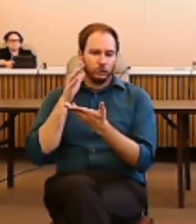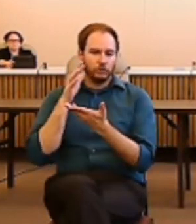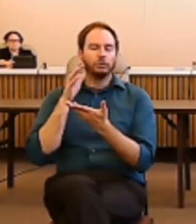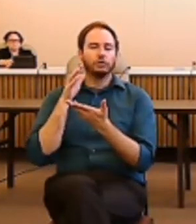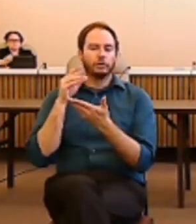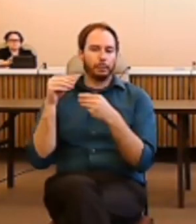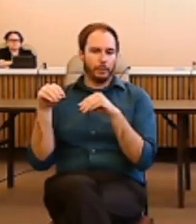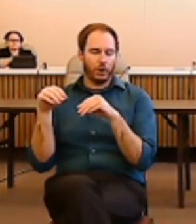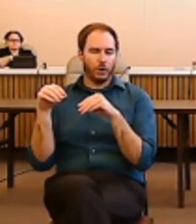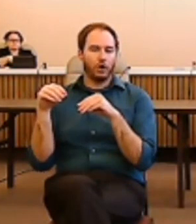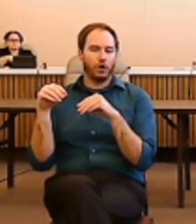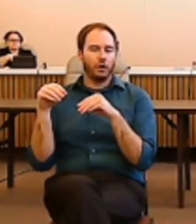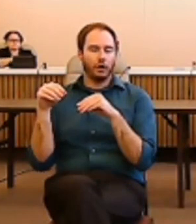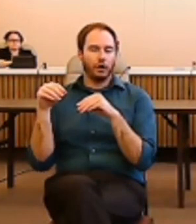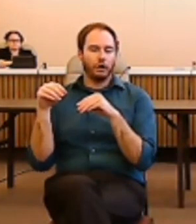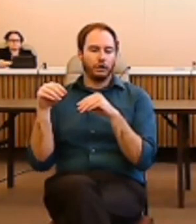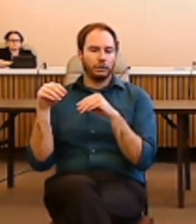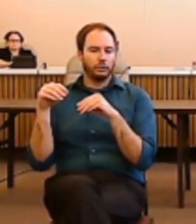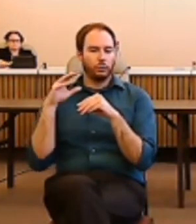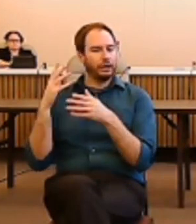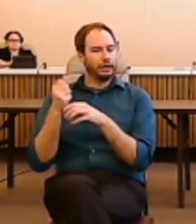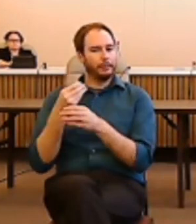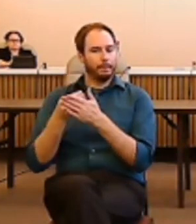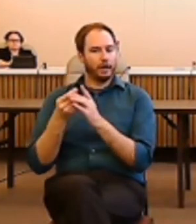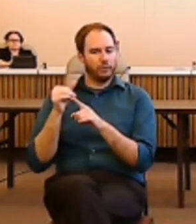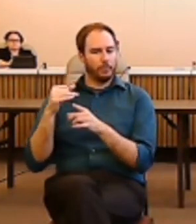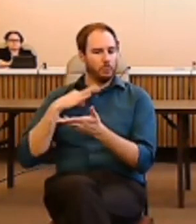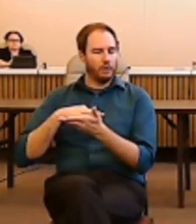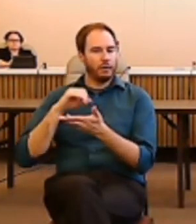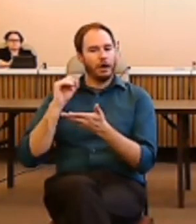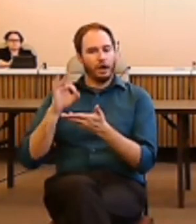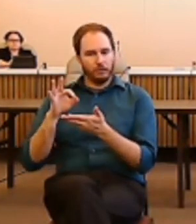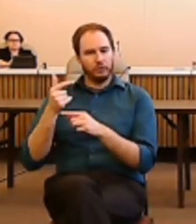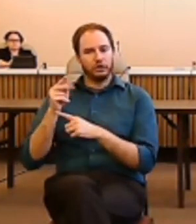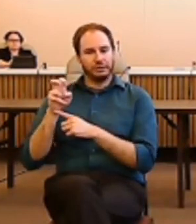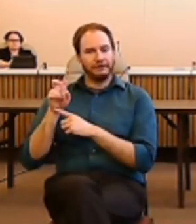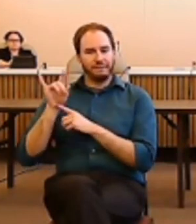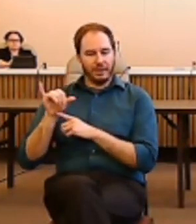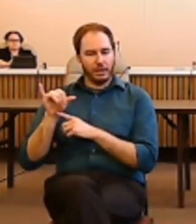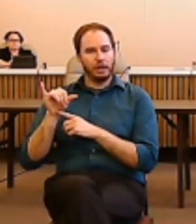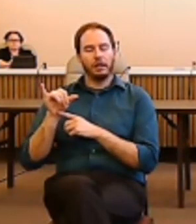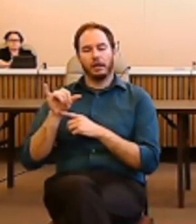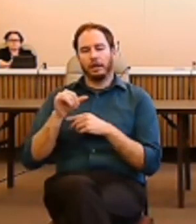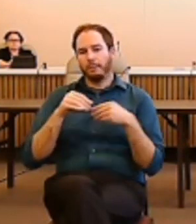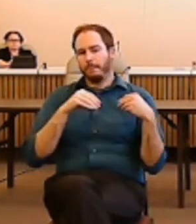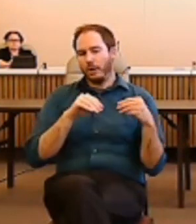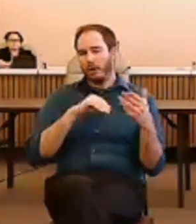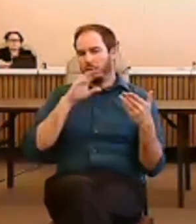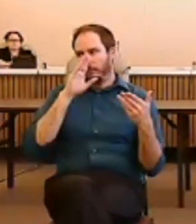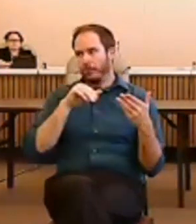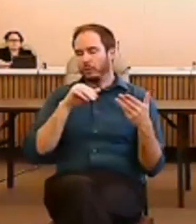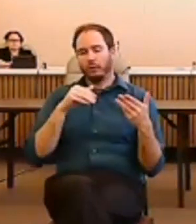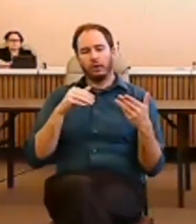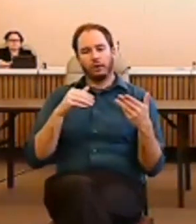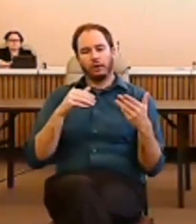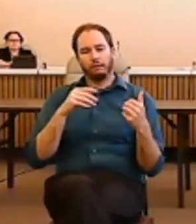Agriculture and Markets gets money from the profit of the Genesee Valley Regional Market. I know when